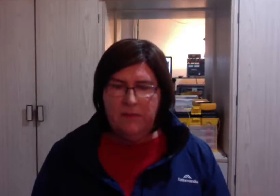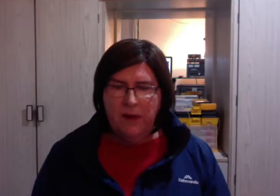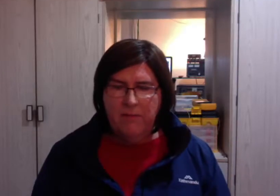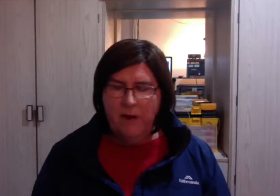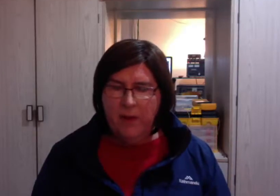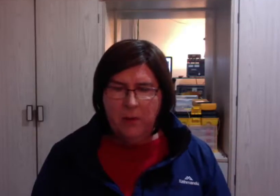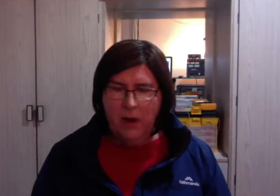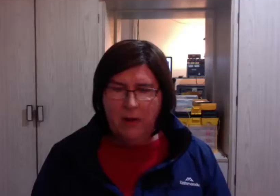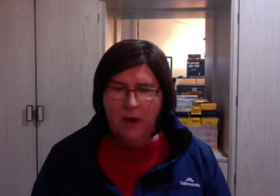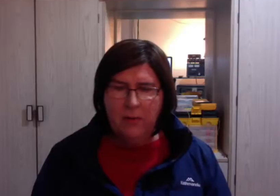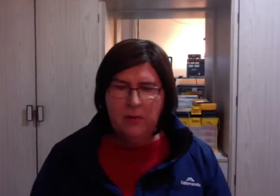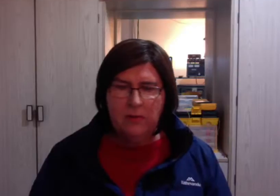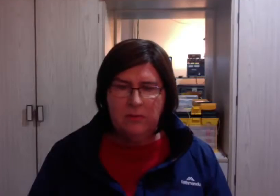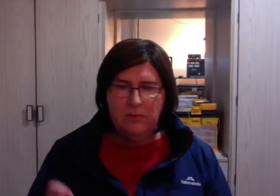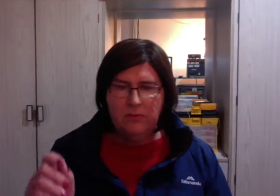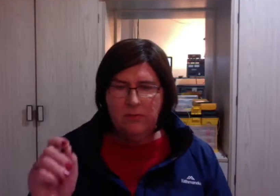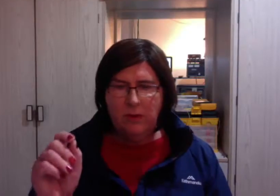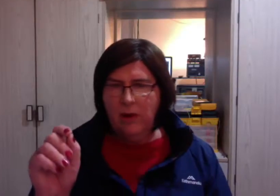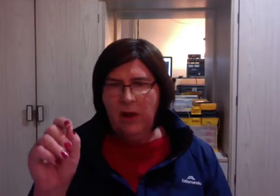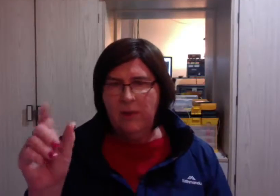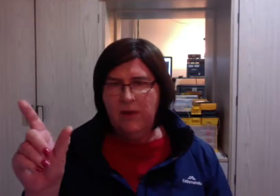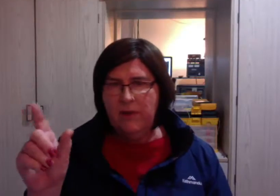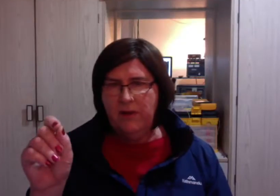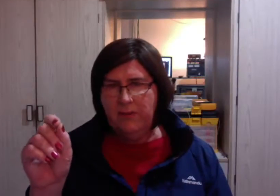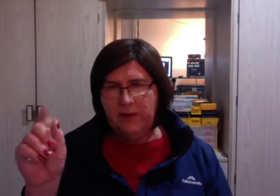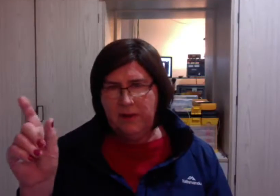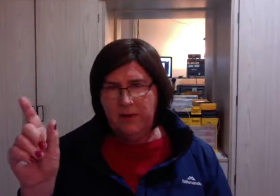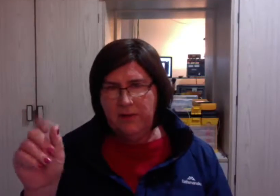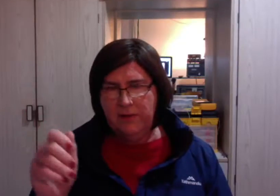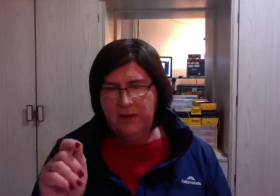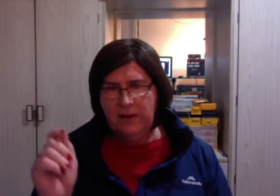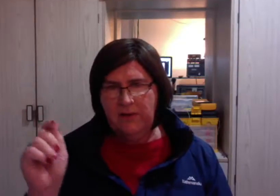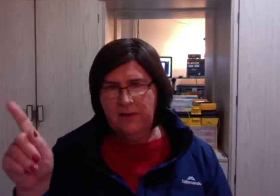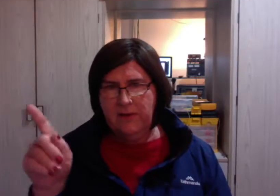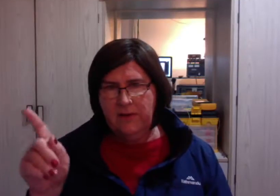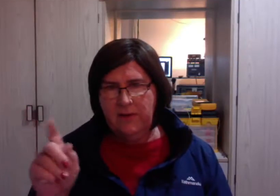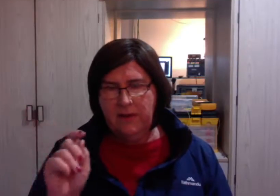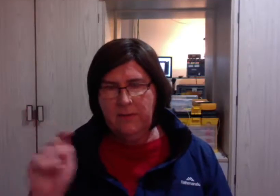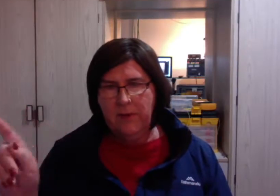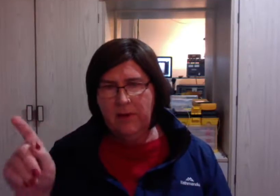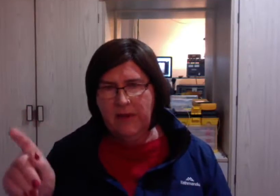I find them quite reliable, more reliable than the ones with the little stick that pokes out,